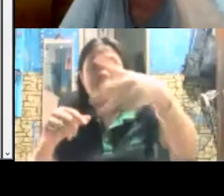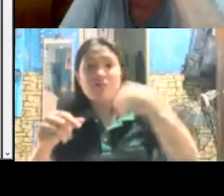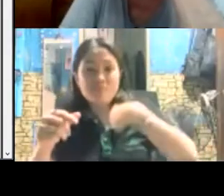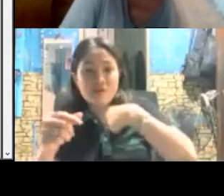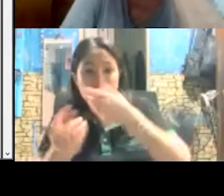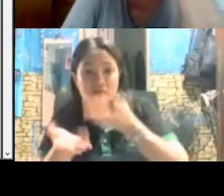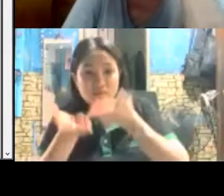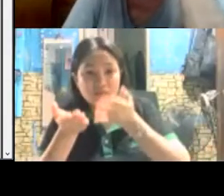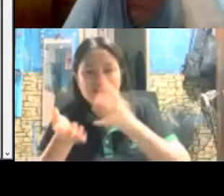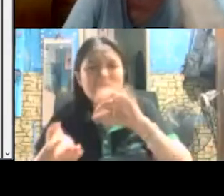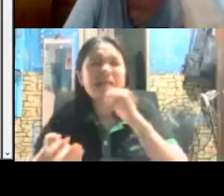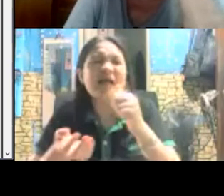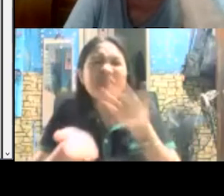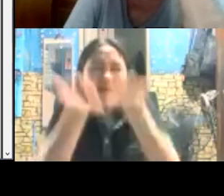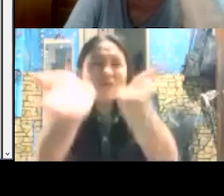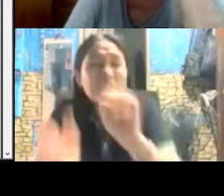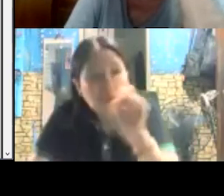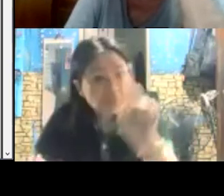This is Mang.